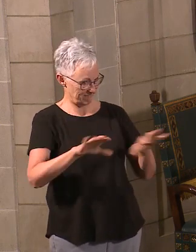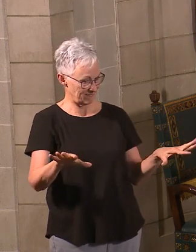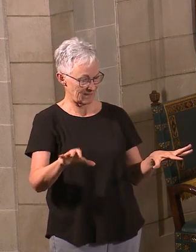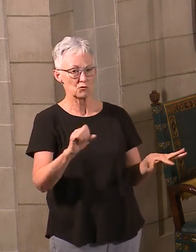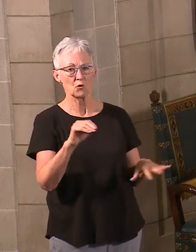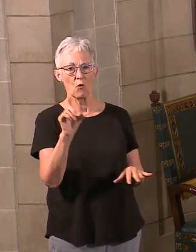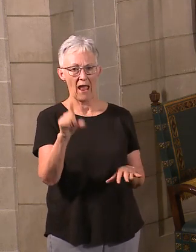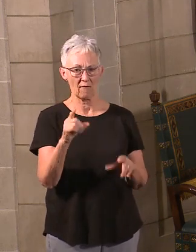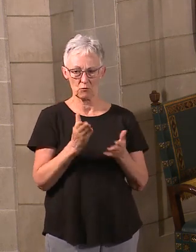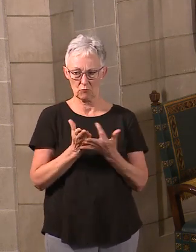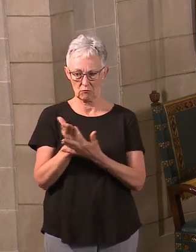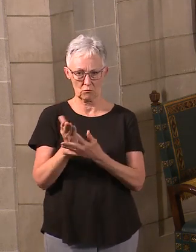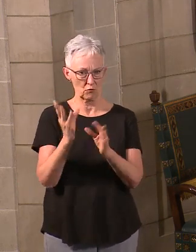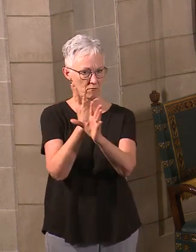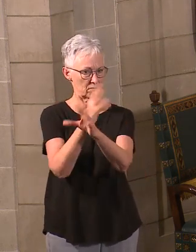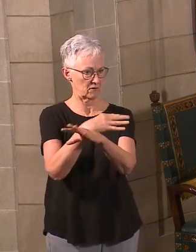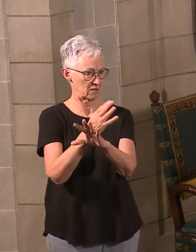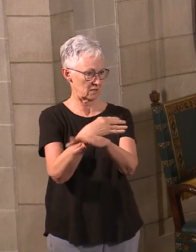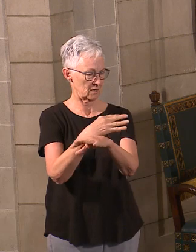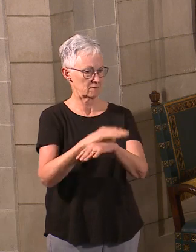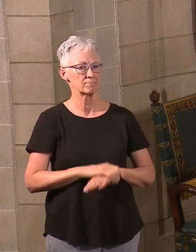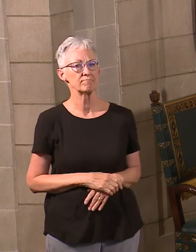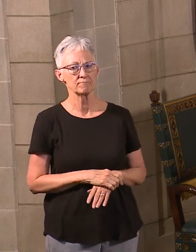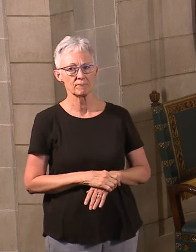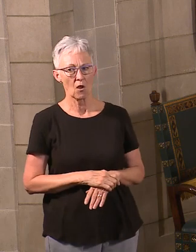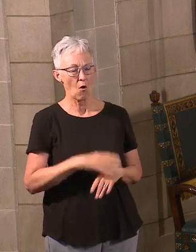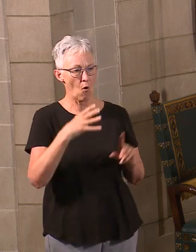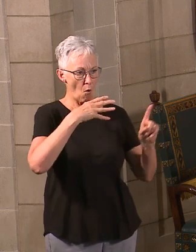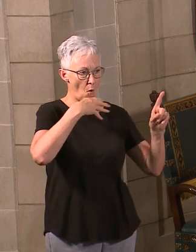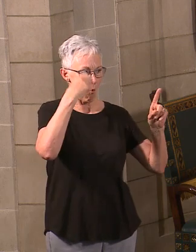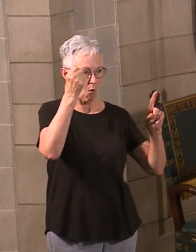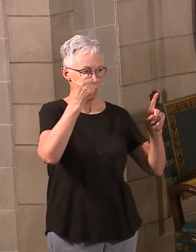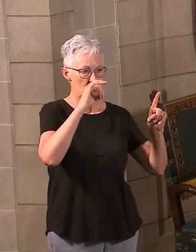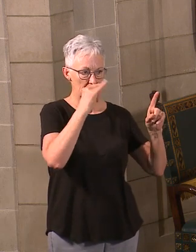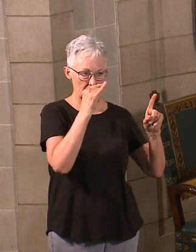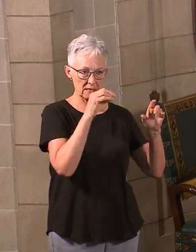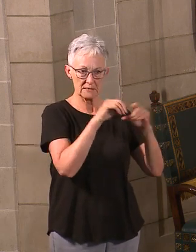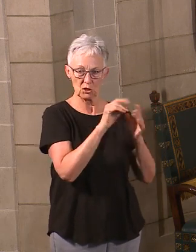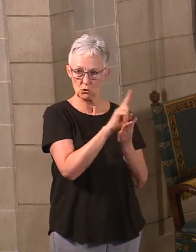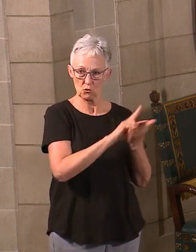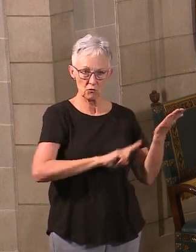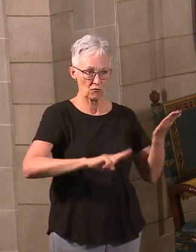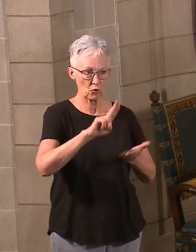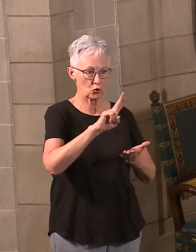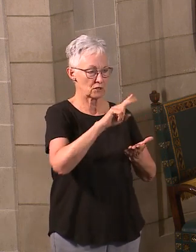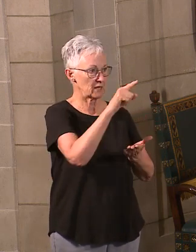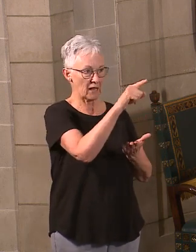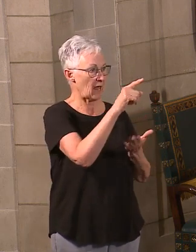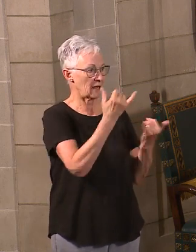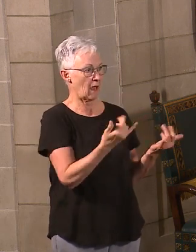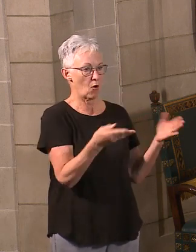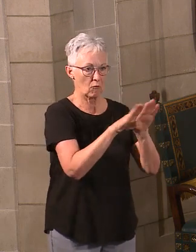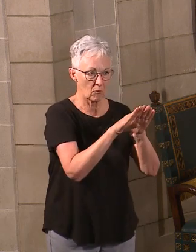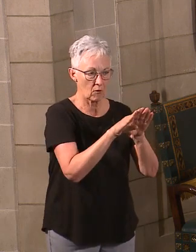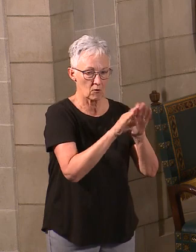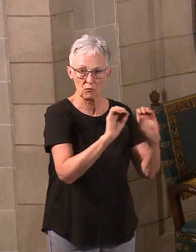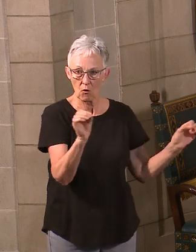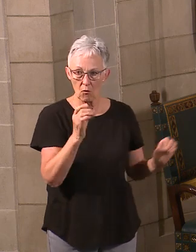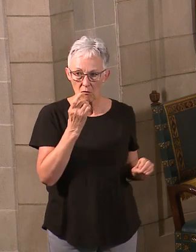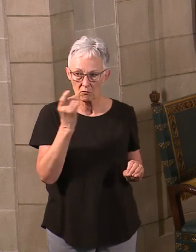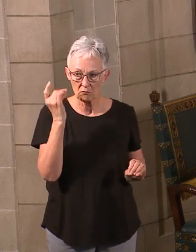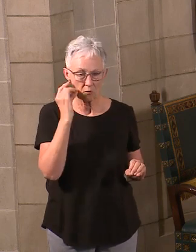this time. Older youth at universities have been forced to find alternate housing. We have been working closely with our providers and each